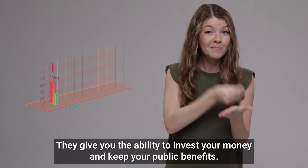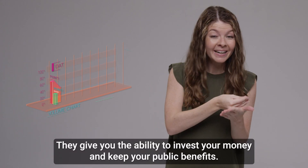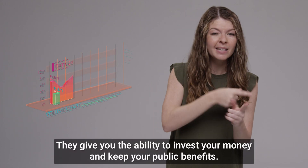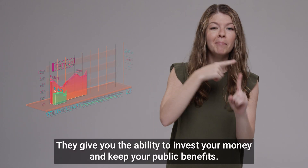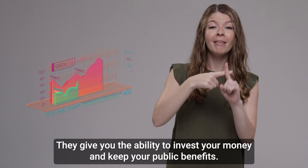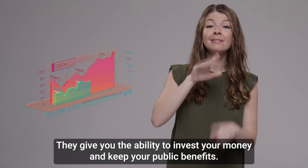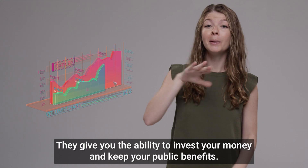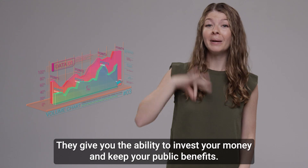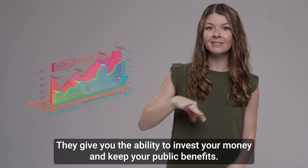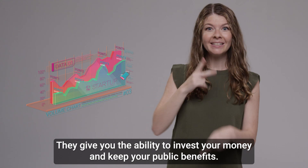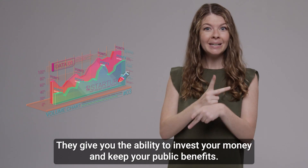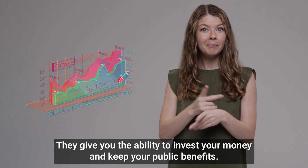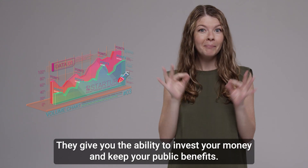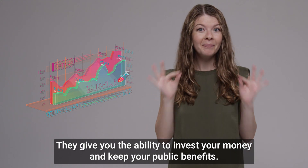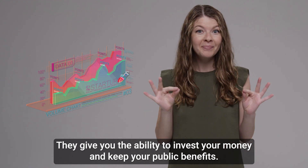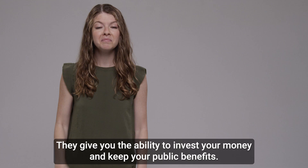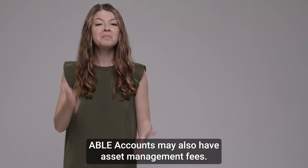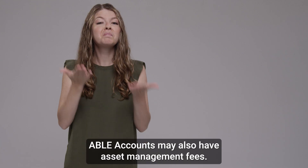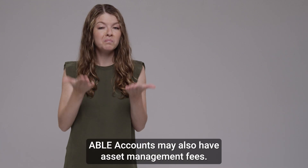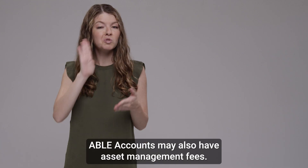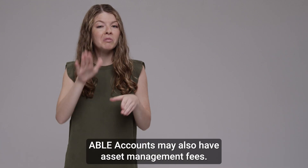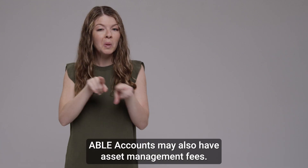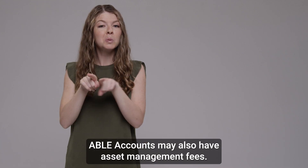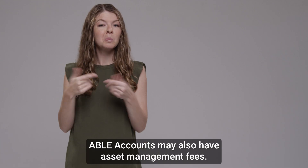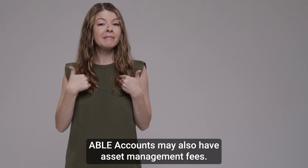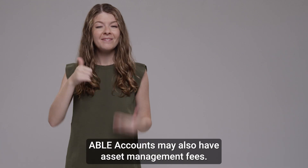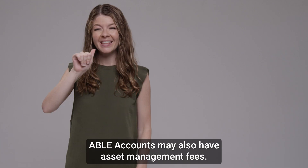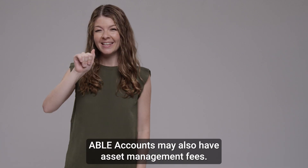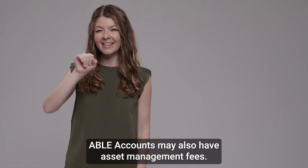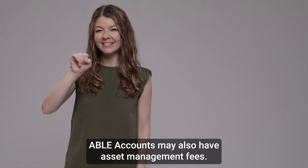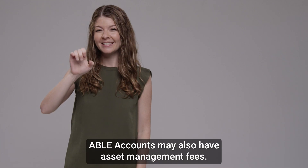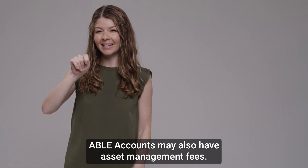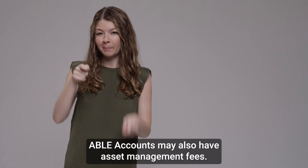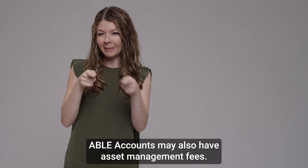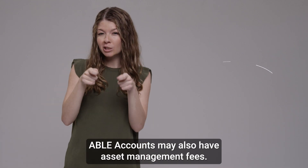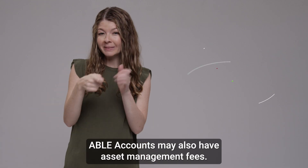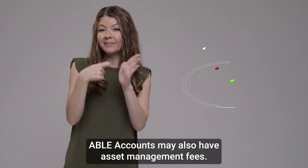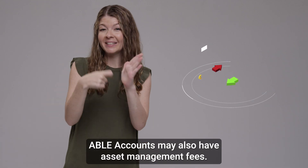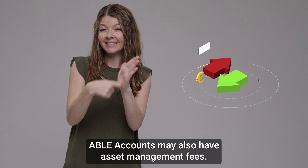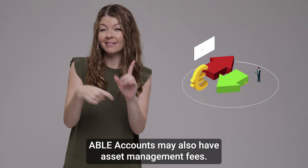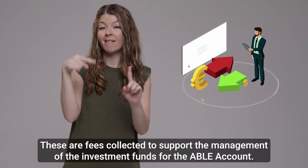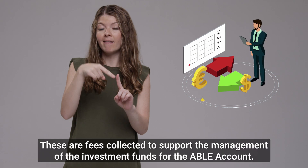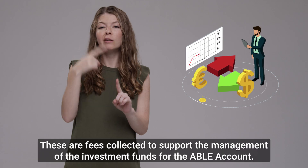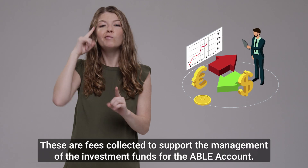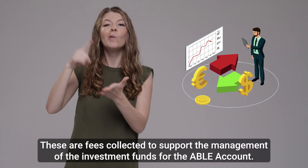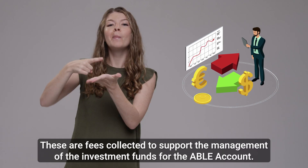to invest your money and keep your public benefits. ABLE accounts may also have asset management fees. These are